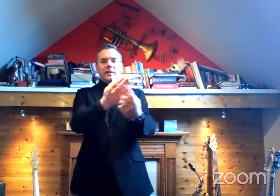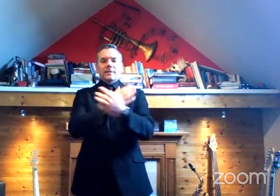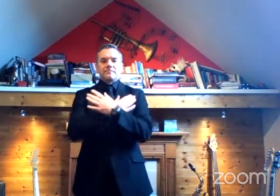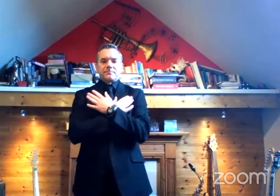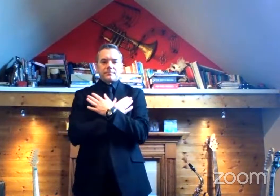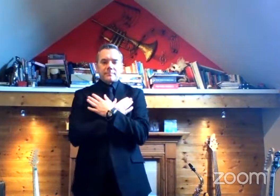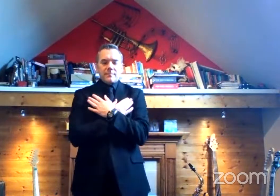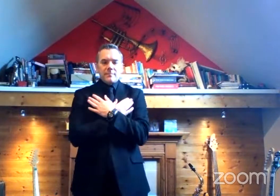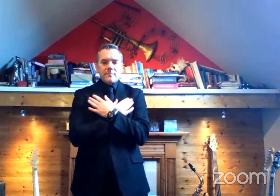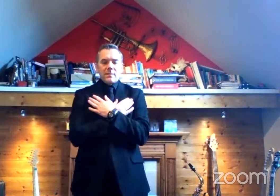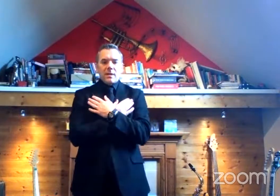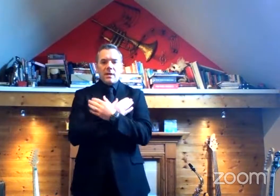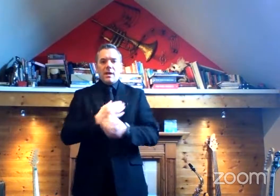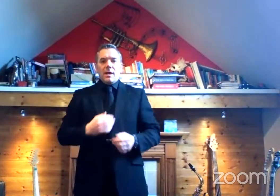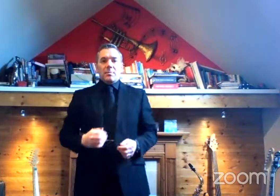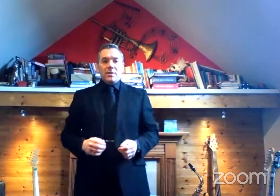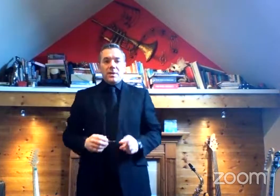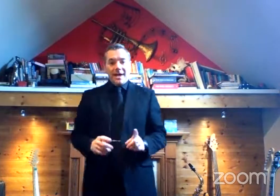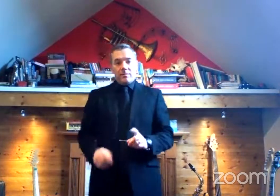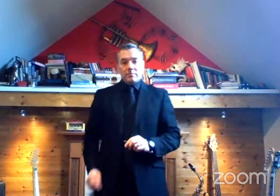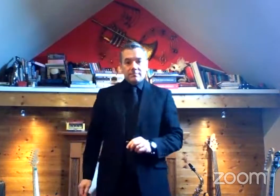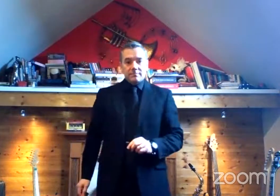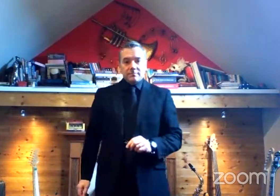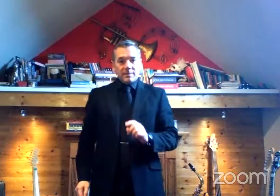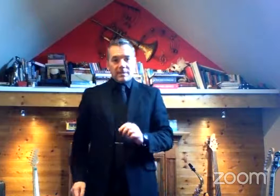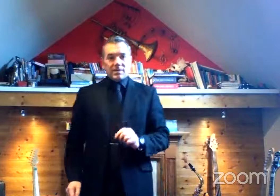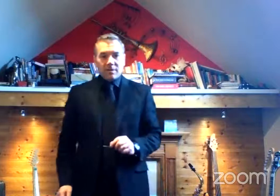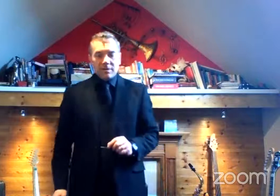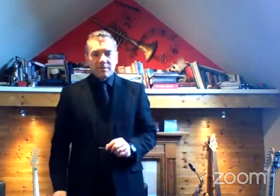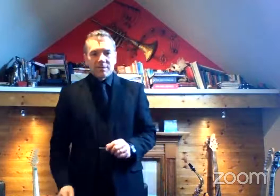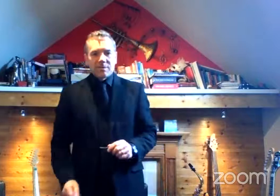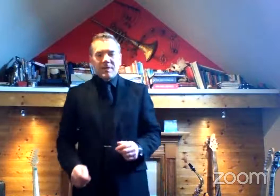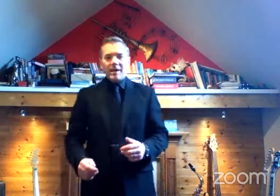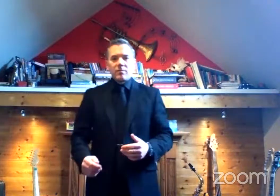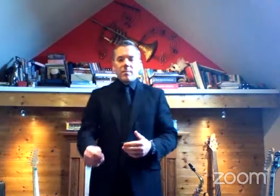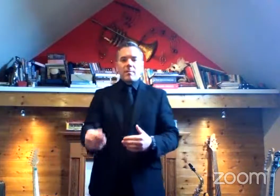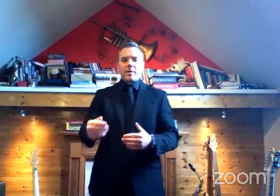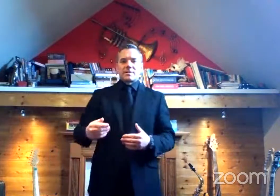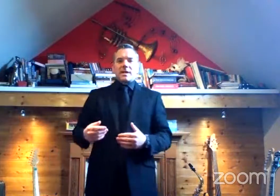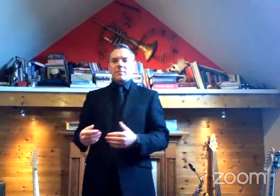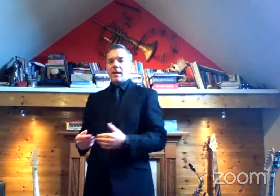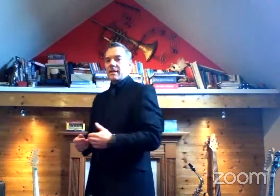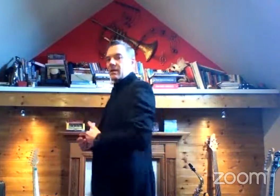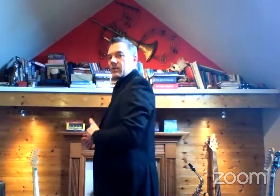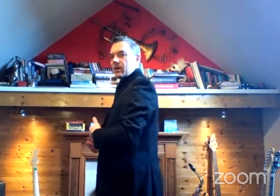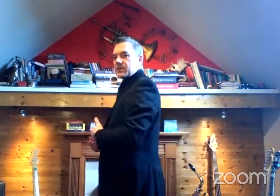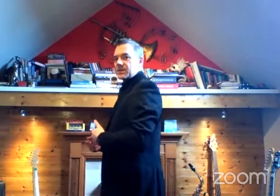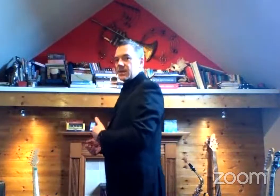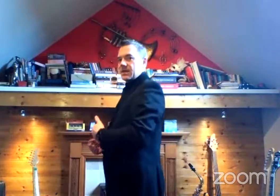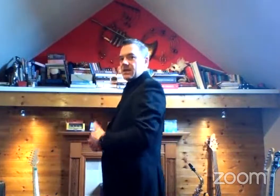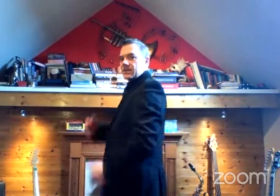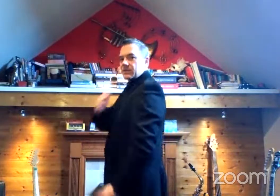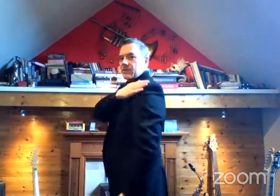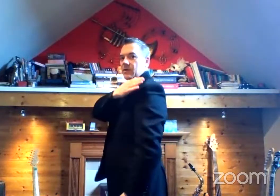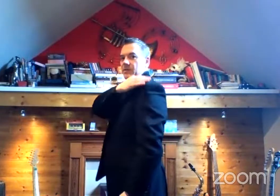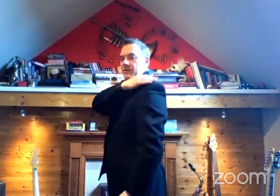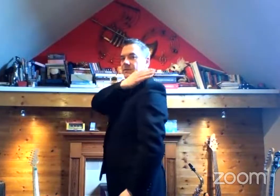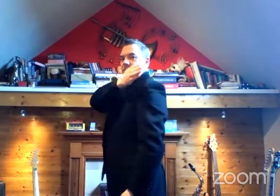really. But now, that's not enough. So now, remember our timeline where we say, so we've got